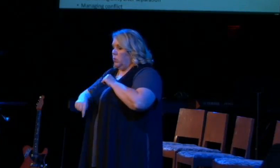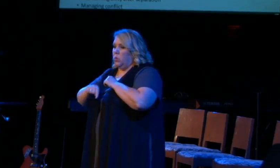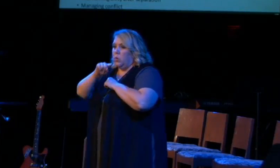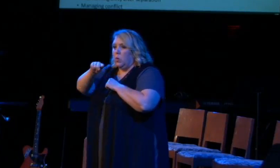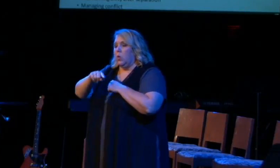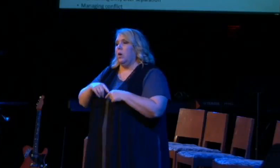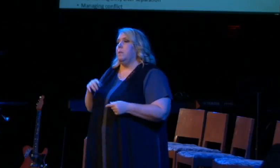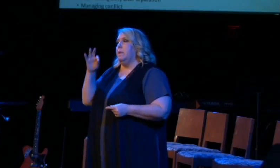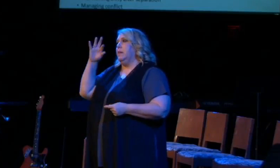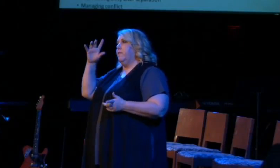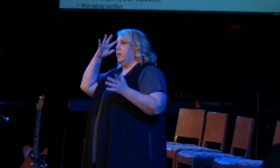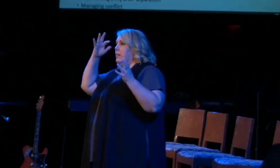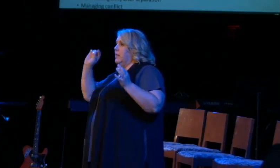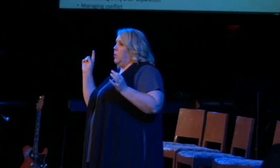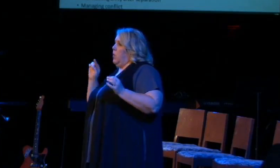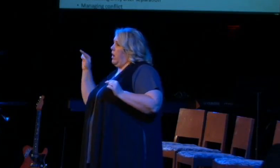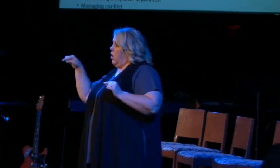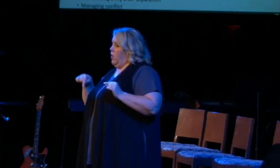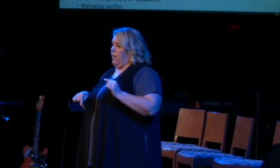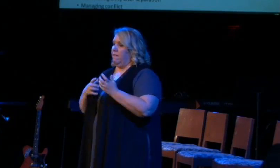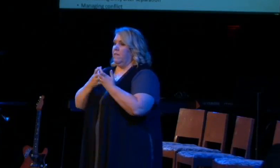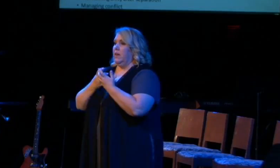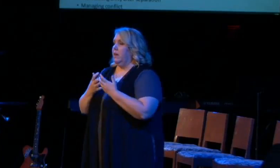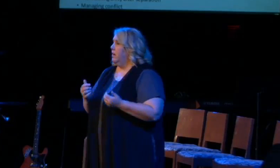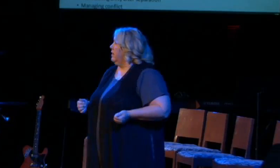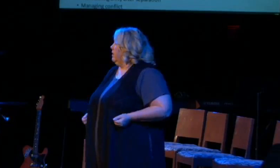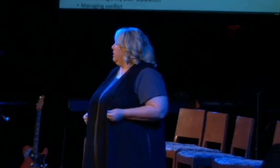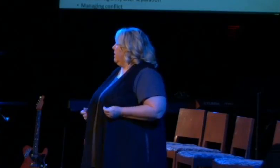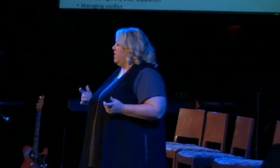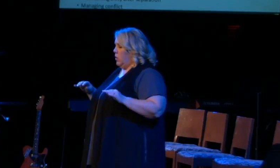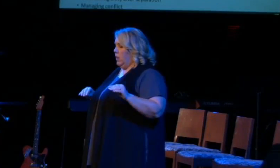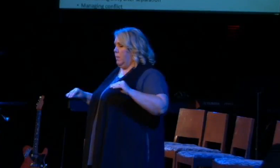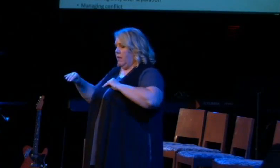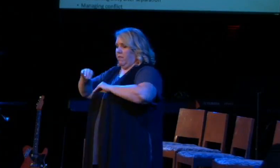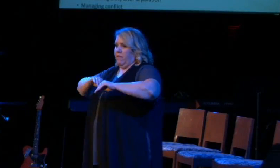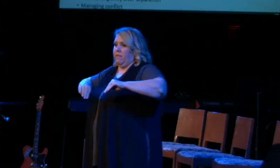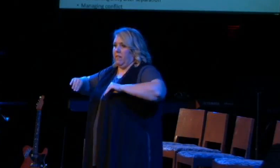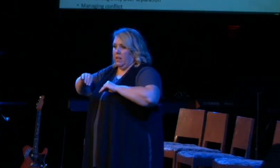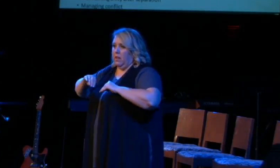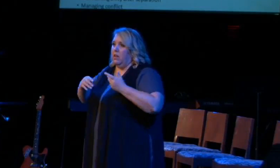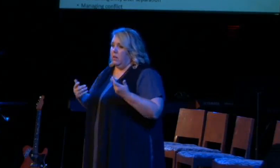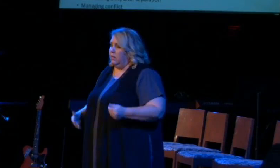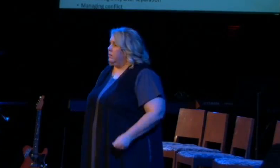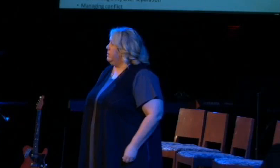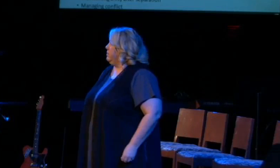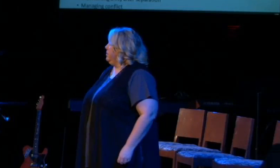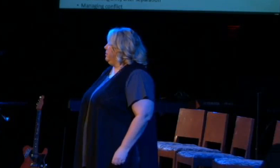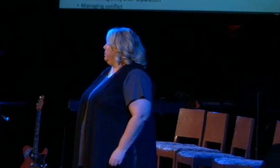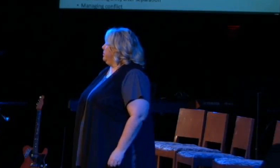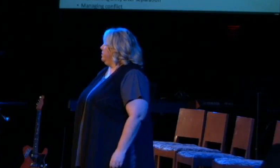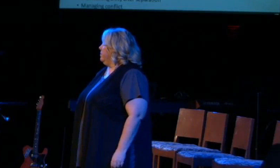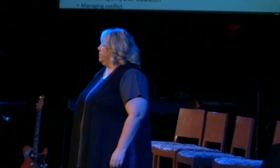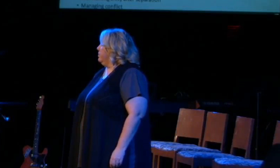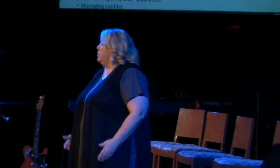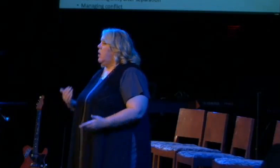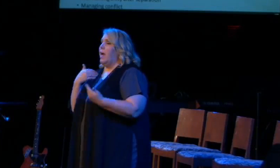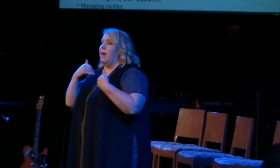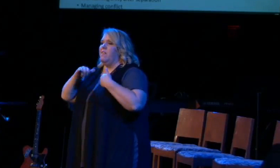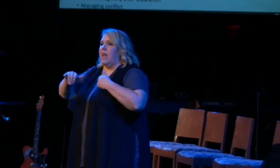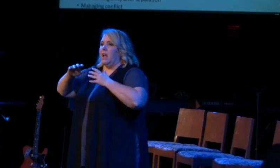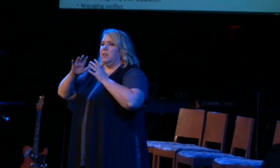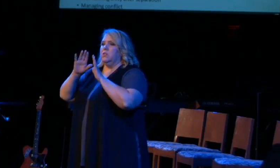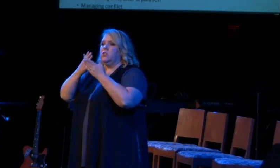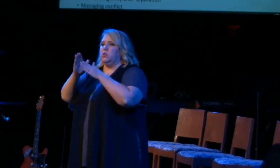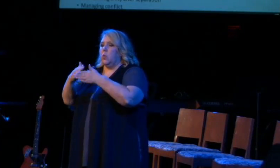they want to be, and we have to do a little bit of this. That's going to be a fun time. But we do have that sorting process to go